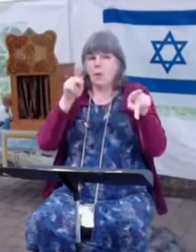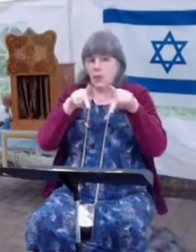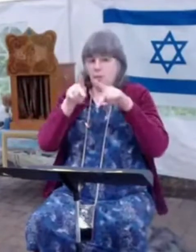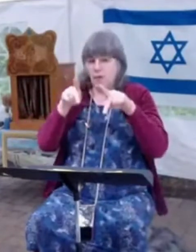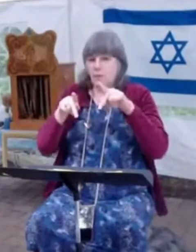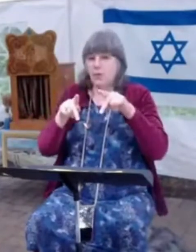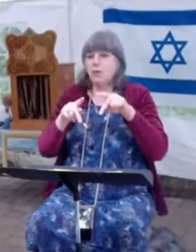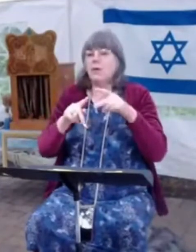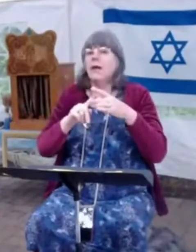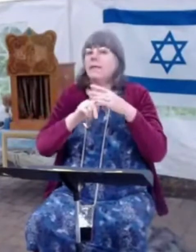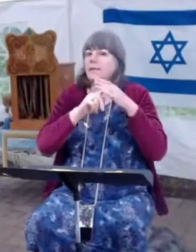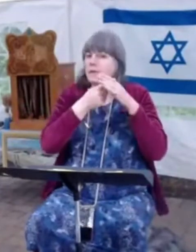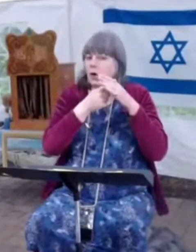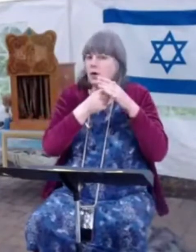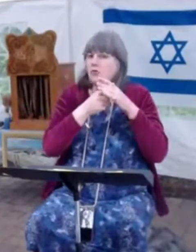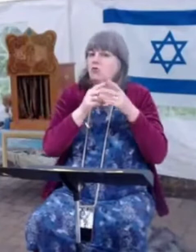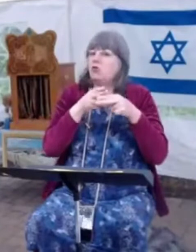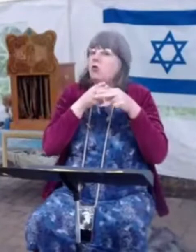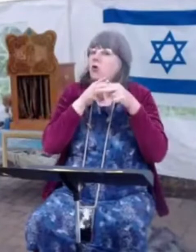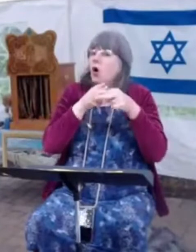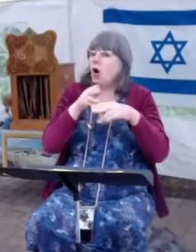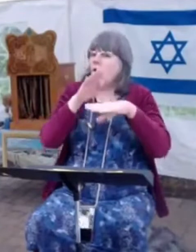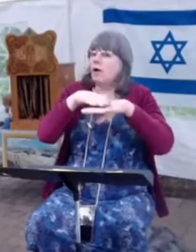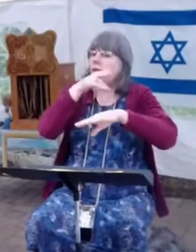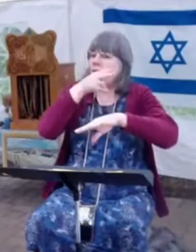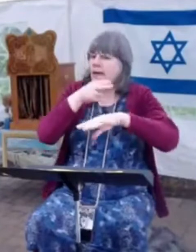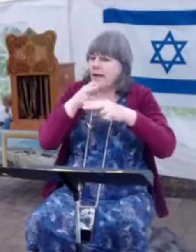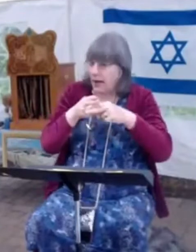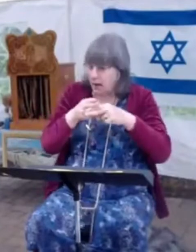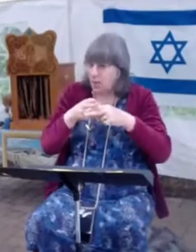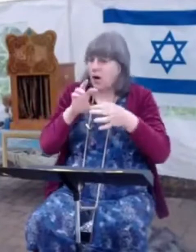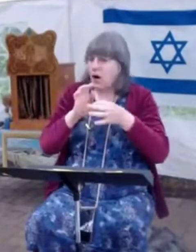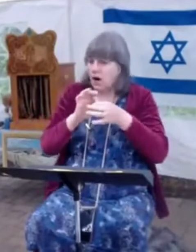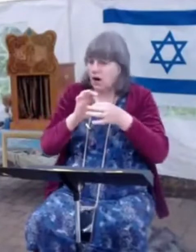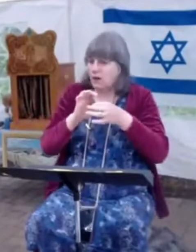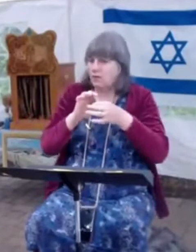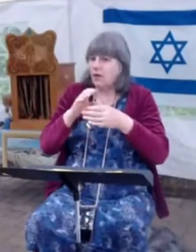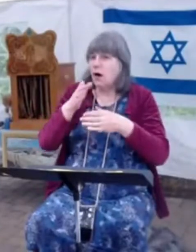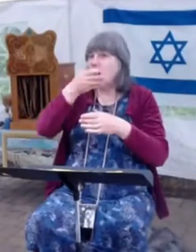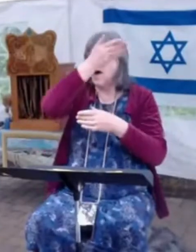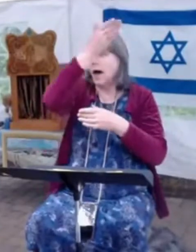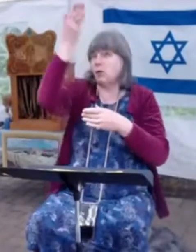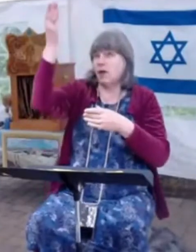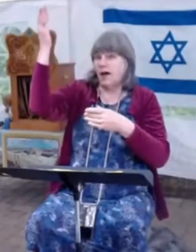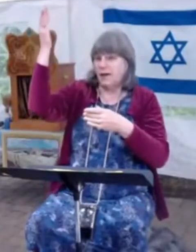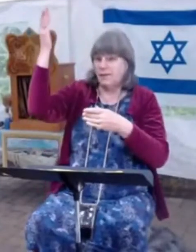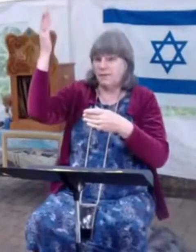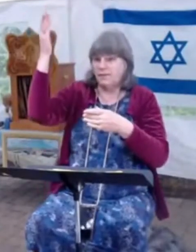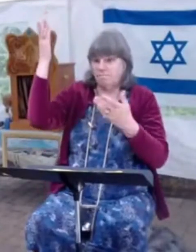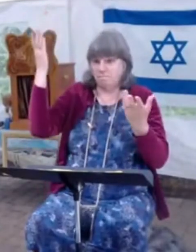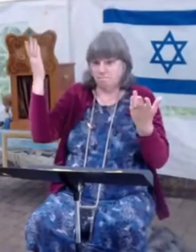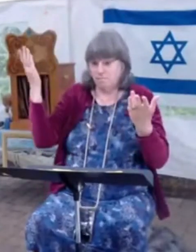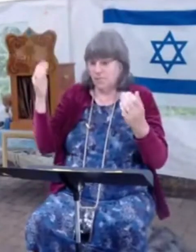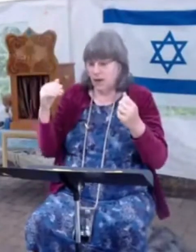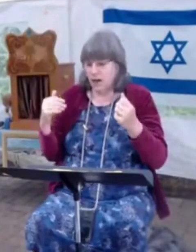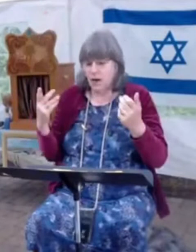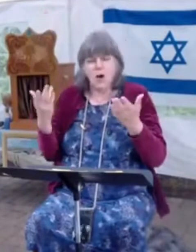Rapprochement means drawing near. For example, that word used to be used a lot when America